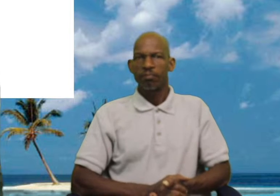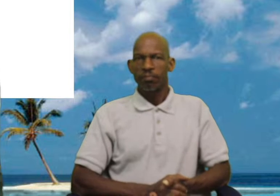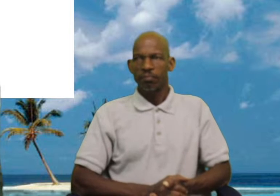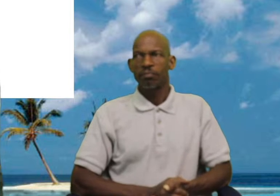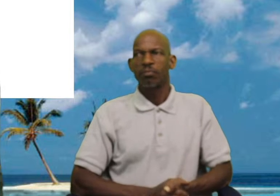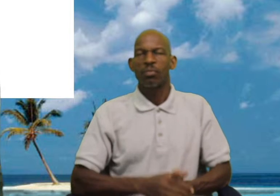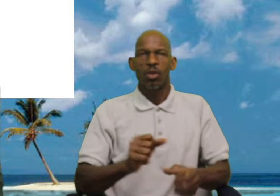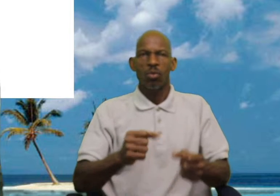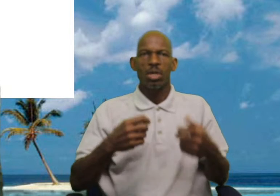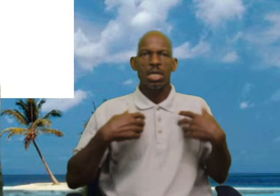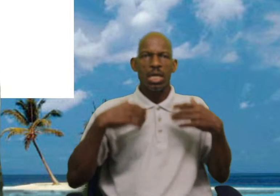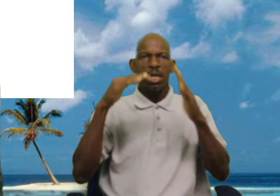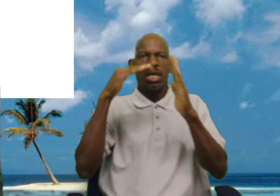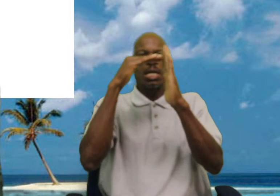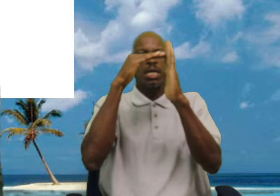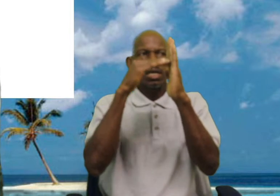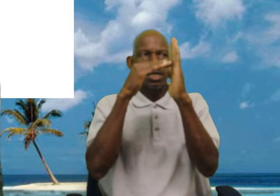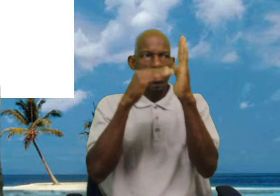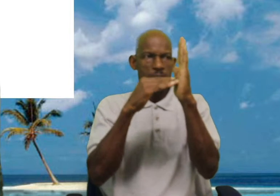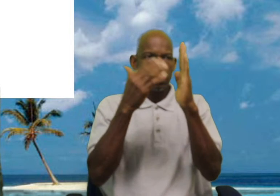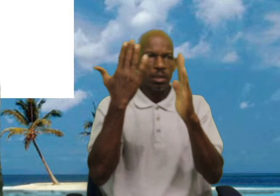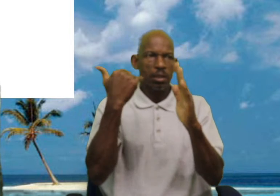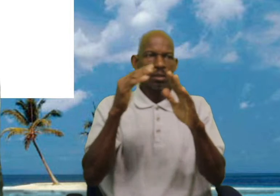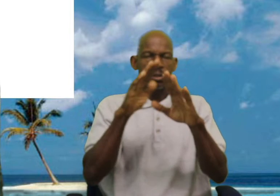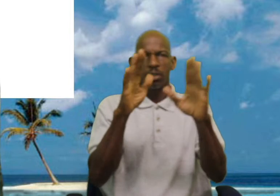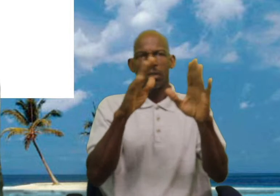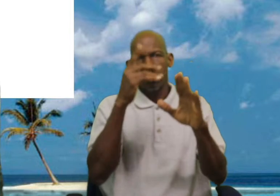So if I have